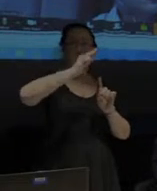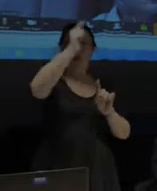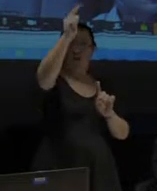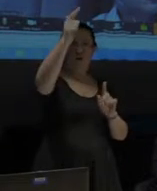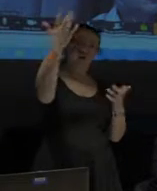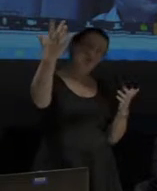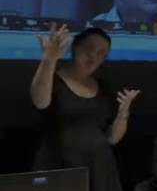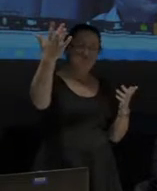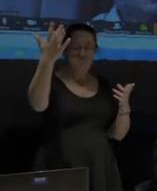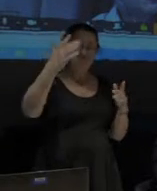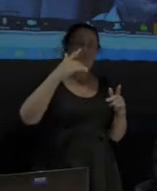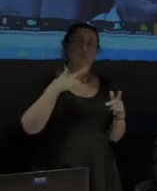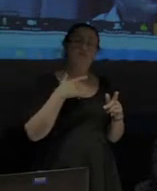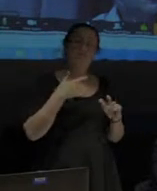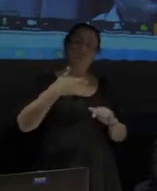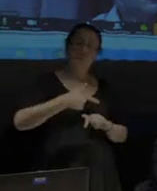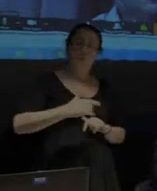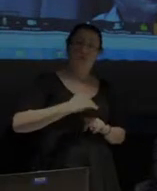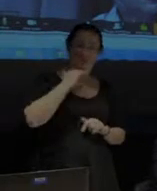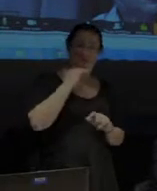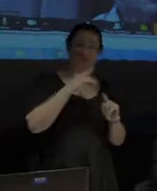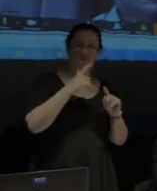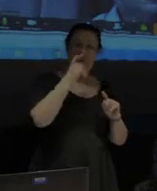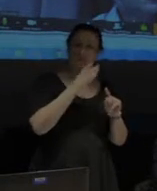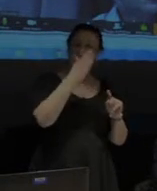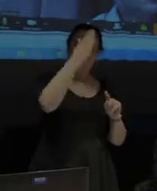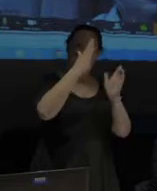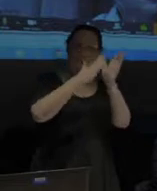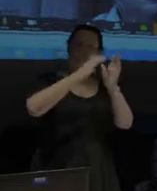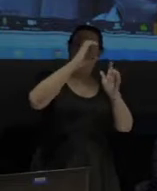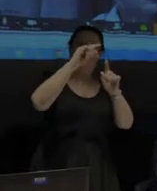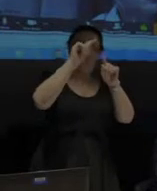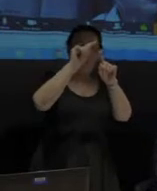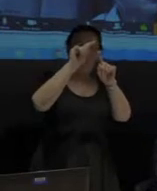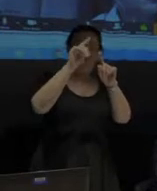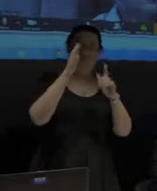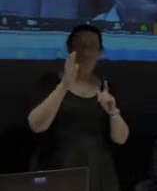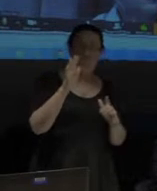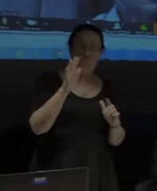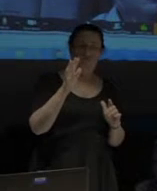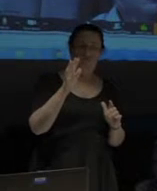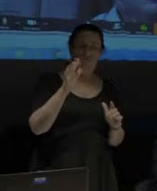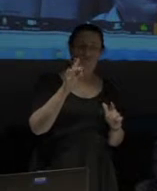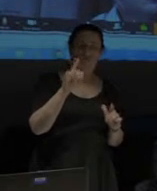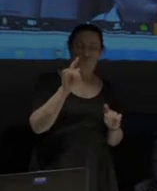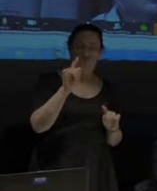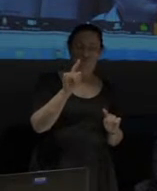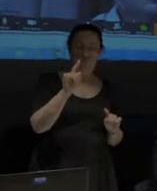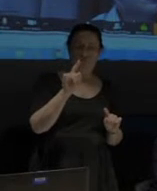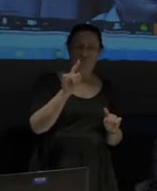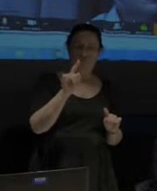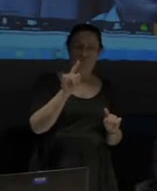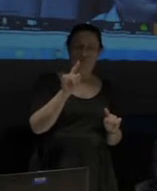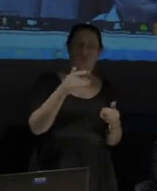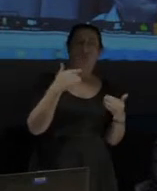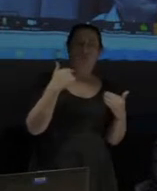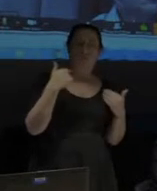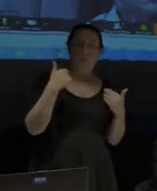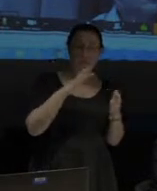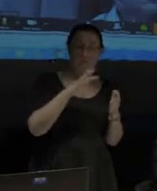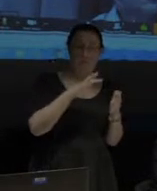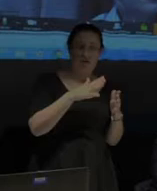to Manchester. And I really think we have gone both beyond the tick box. We've been through that with health